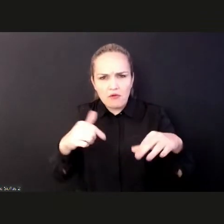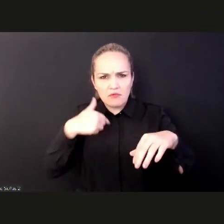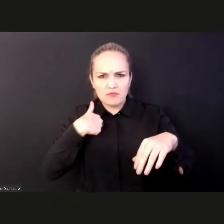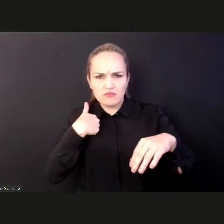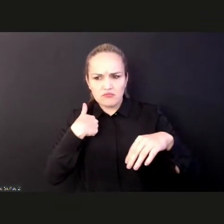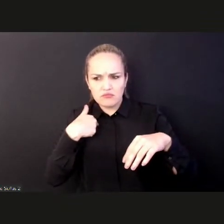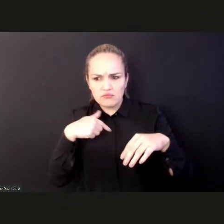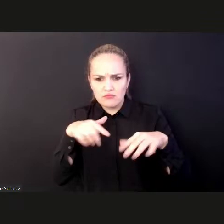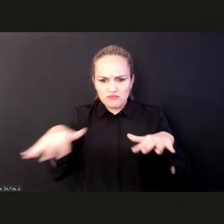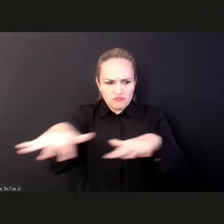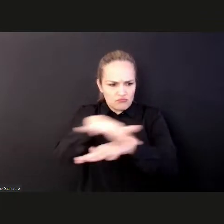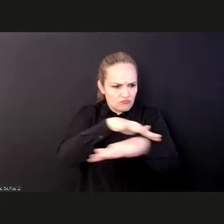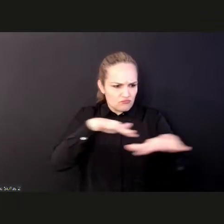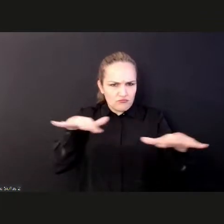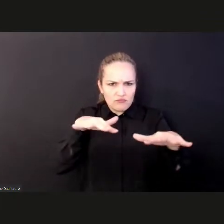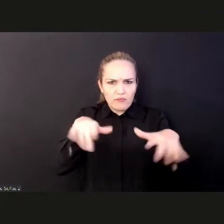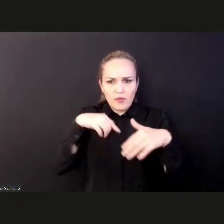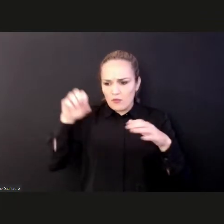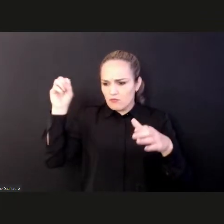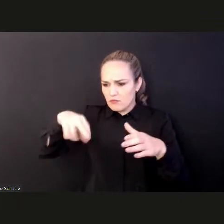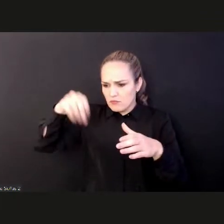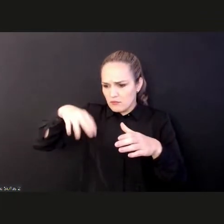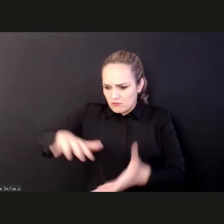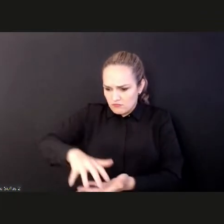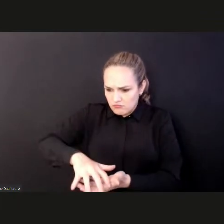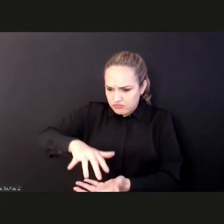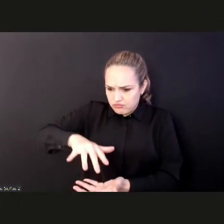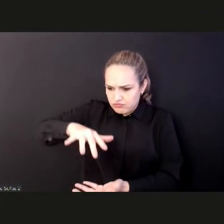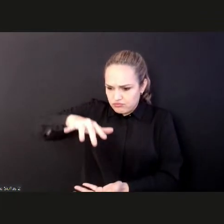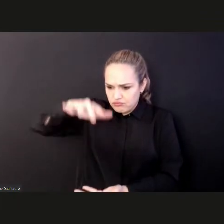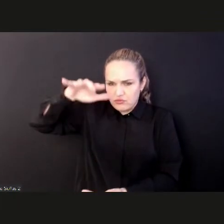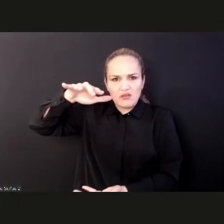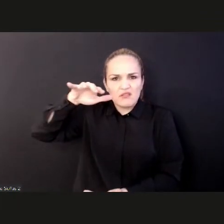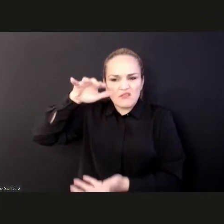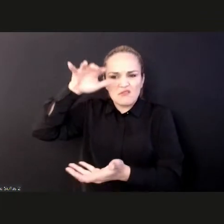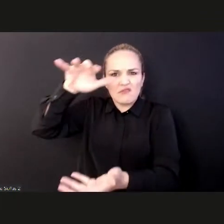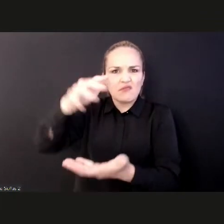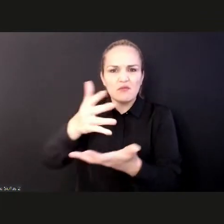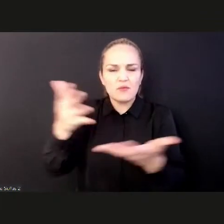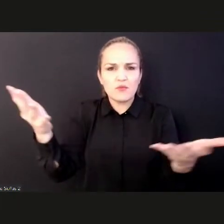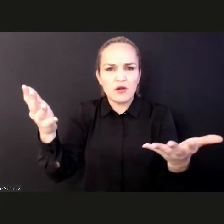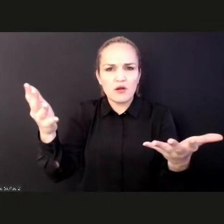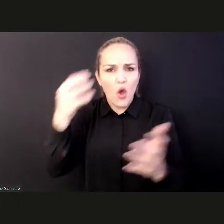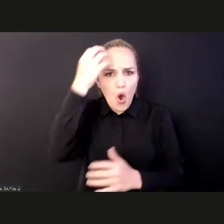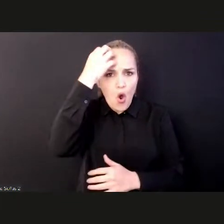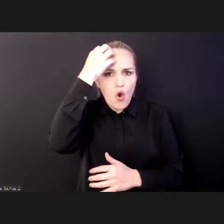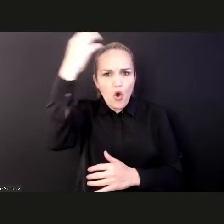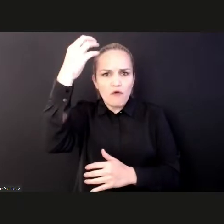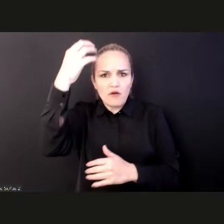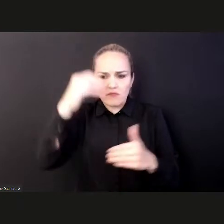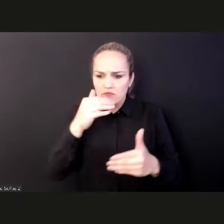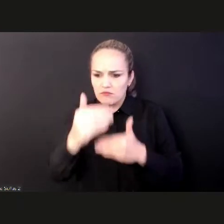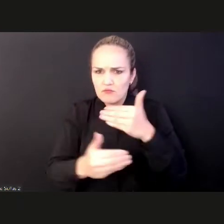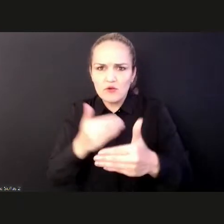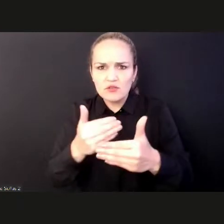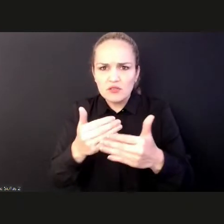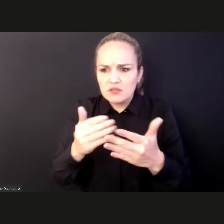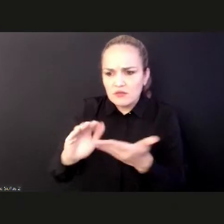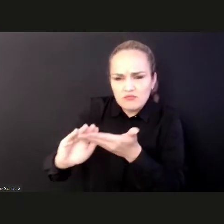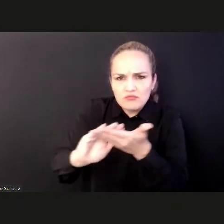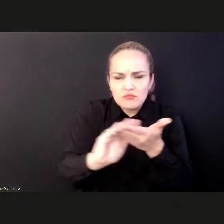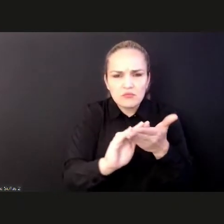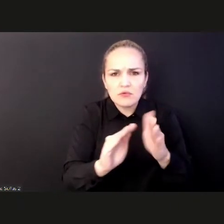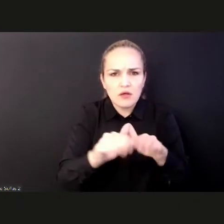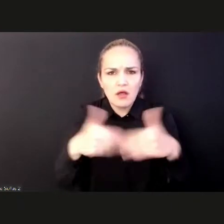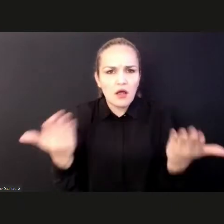kind of governance structures do they have? And if we really want to tackle